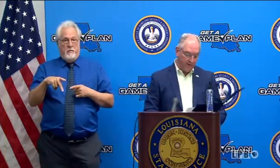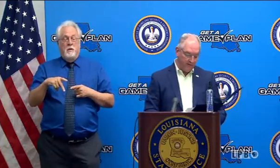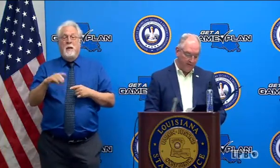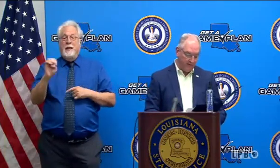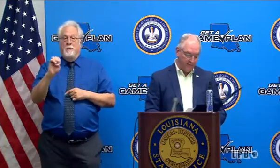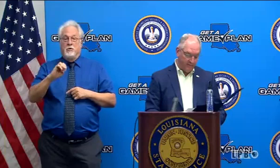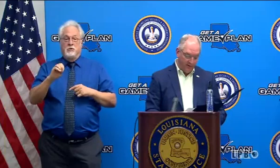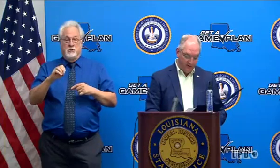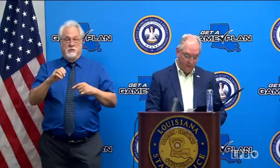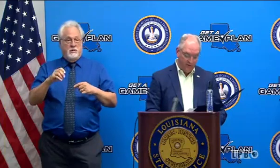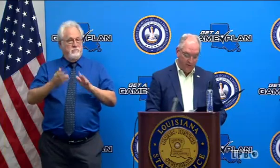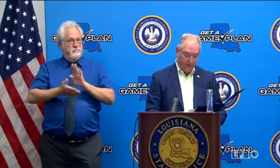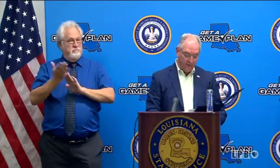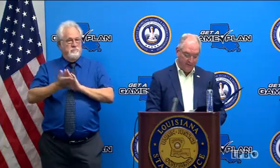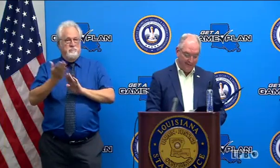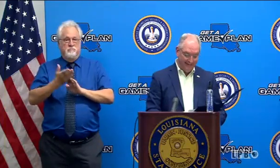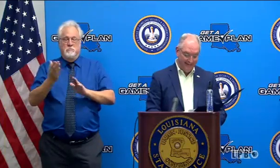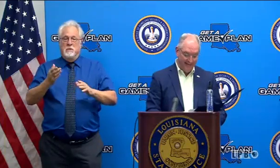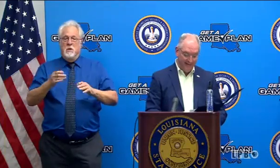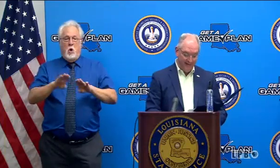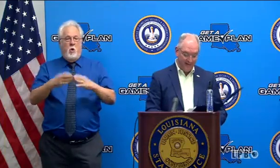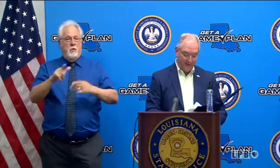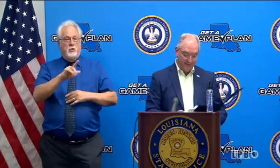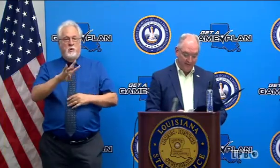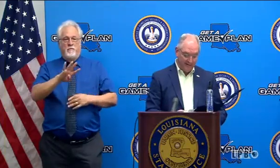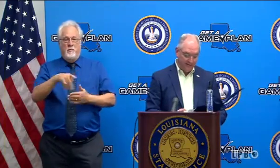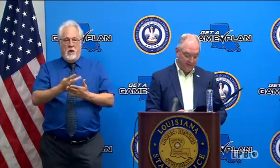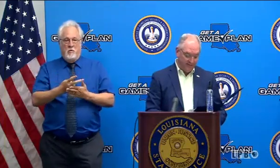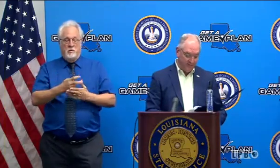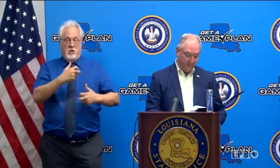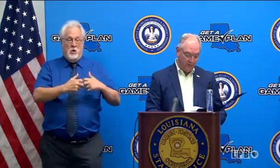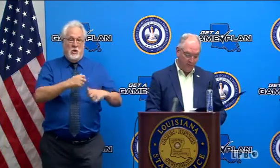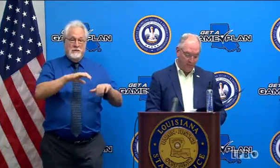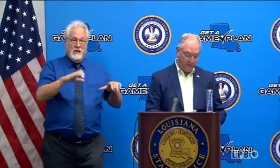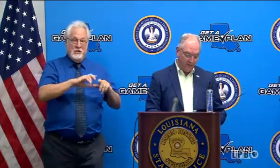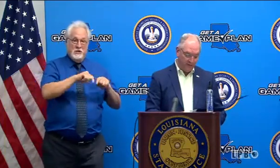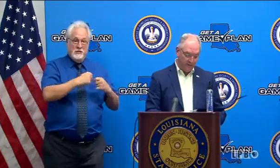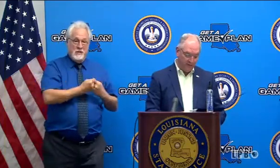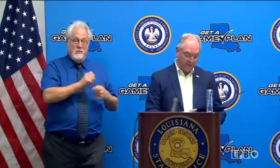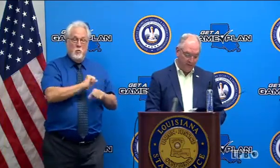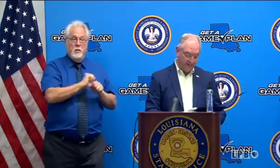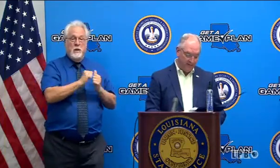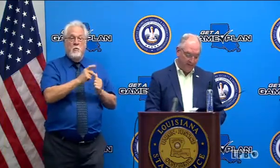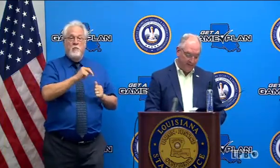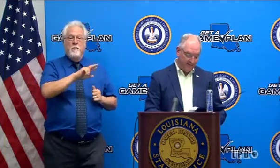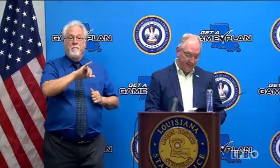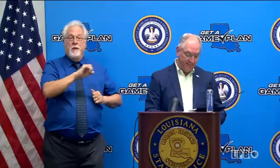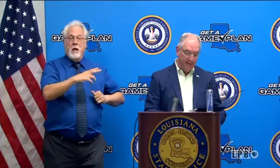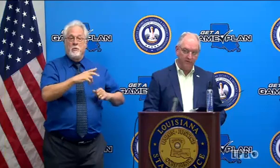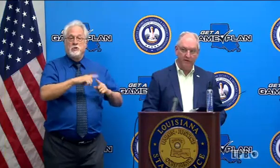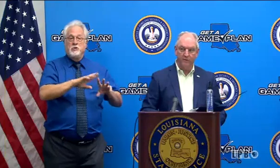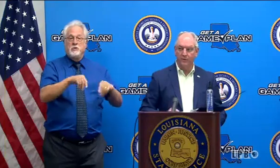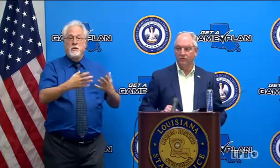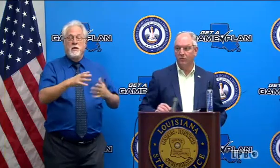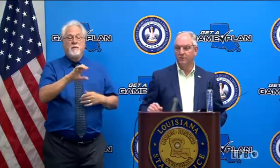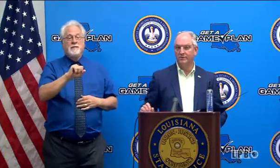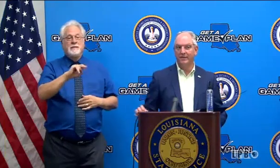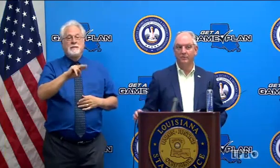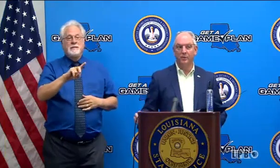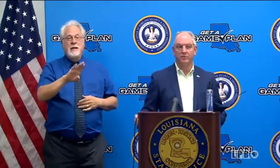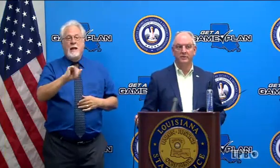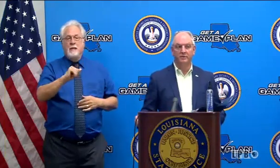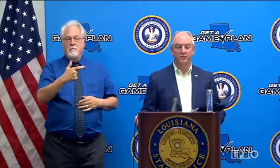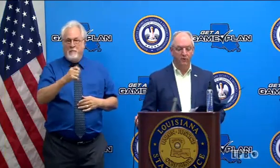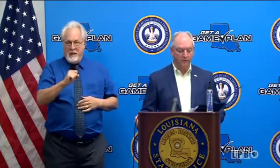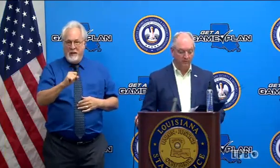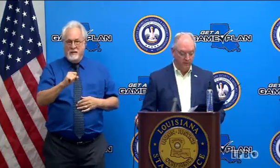Emergency Operations Center, is operating 24 hours a day. Crisis Action Team is working with parishes to supply sandbags and other resources